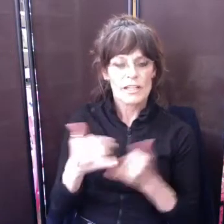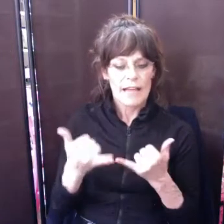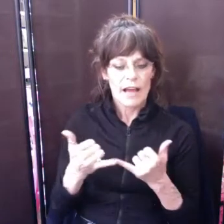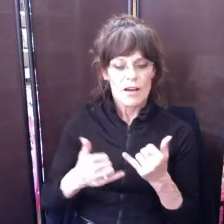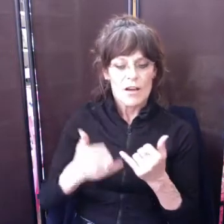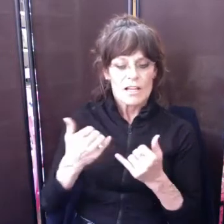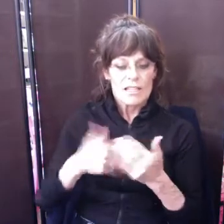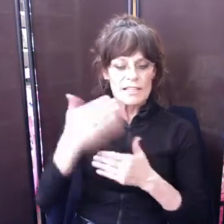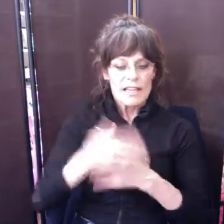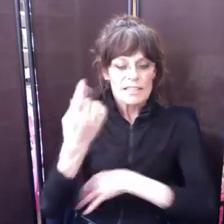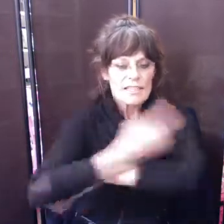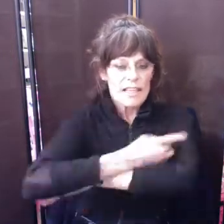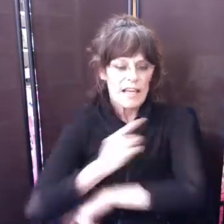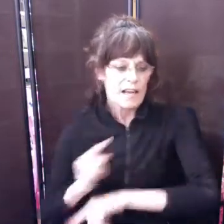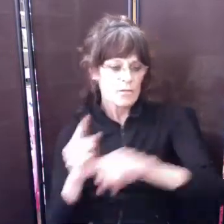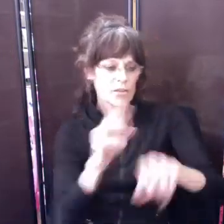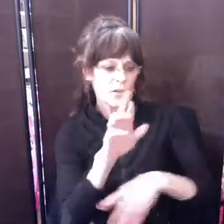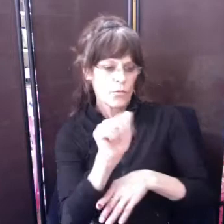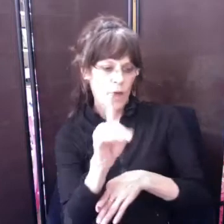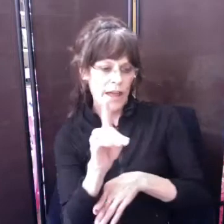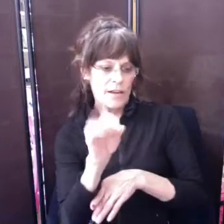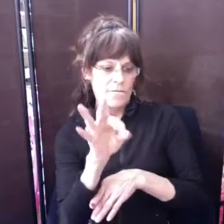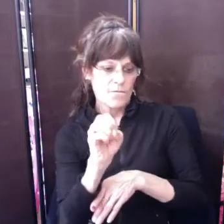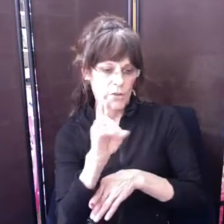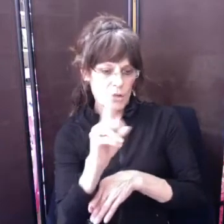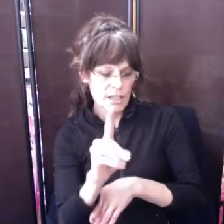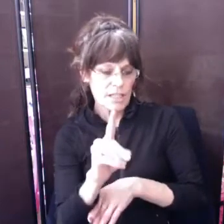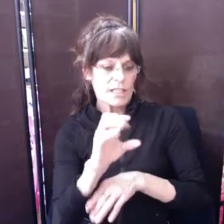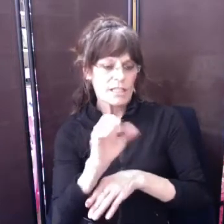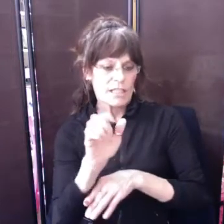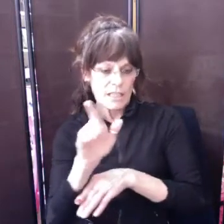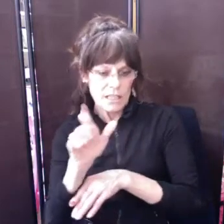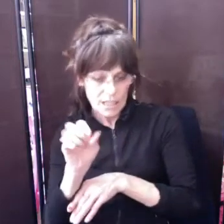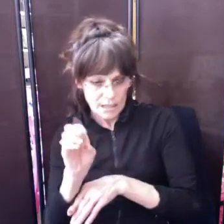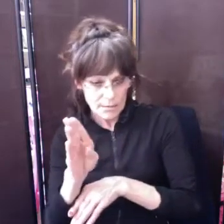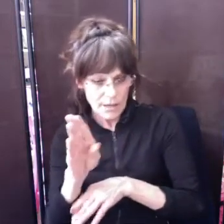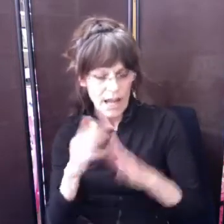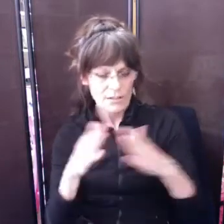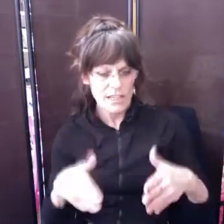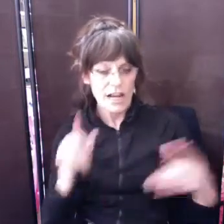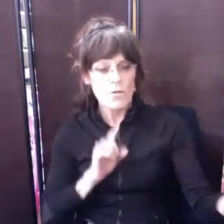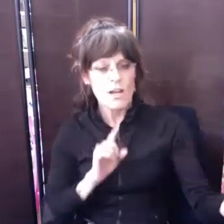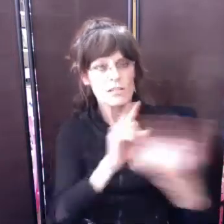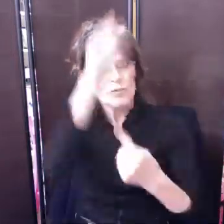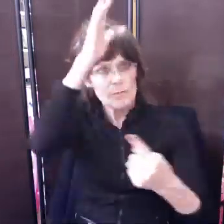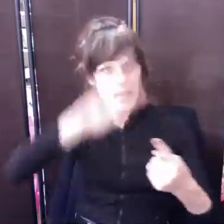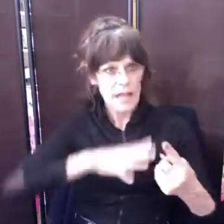the old Radford Clubhouse when it was on Radford in North Hollywood, and I ran into a man that I had met the previous year. His name was Bob